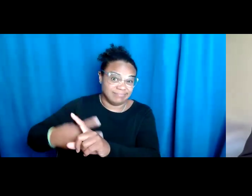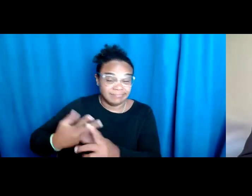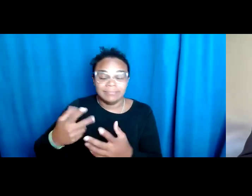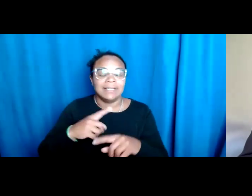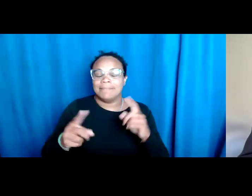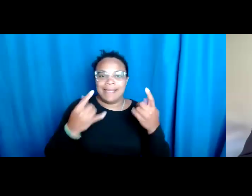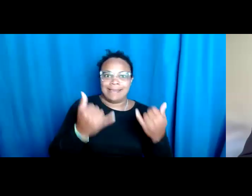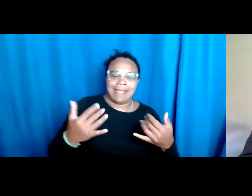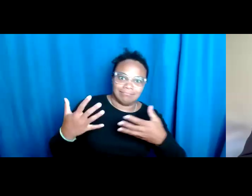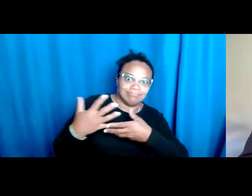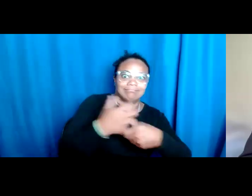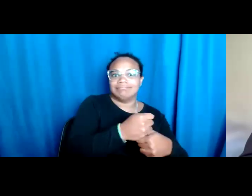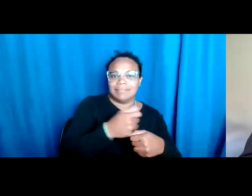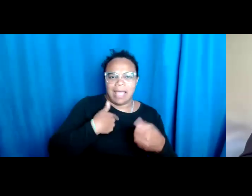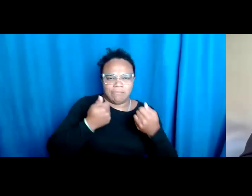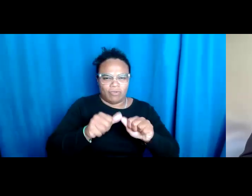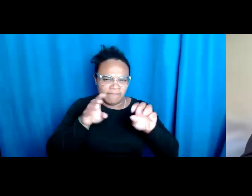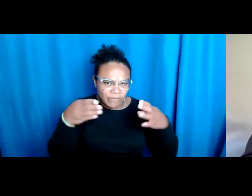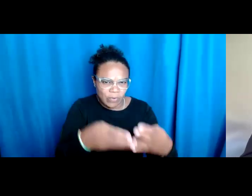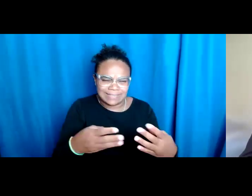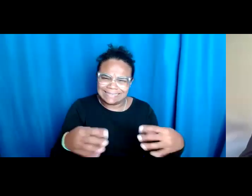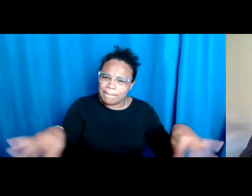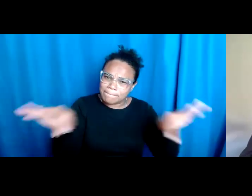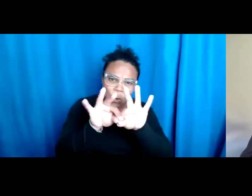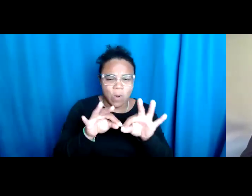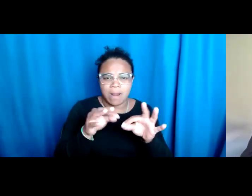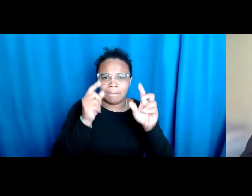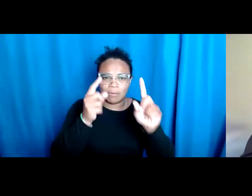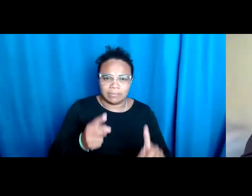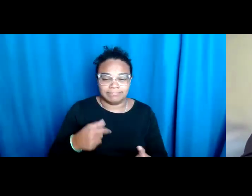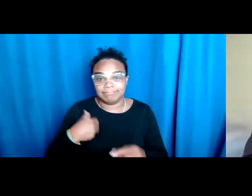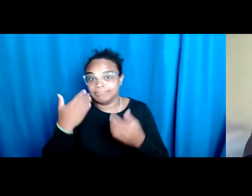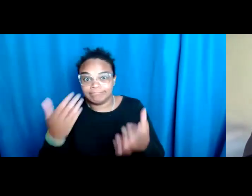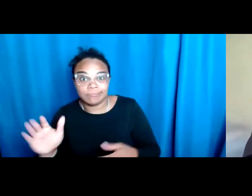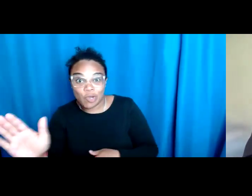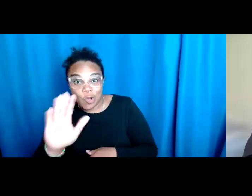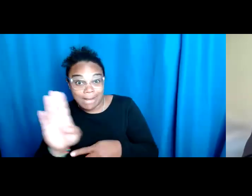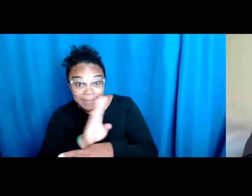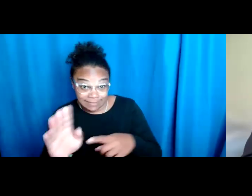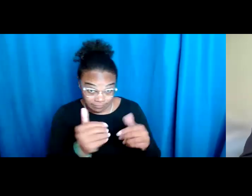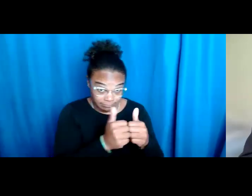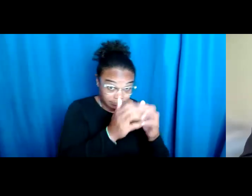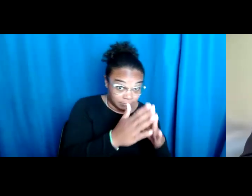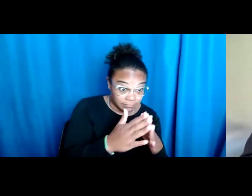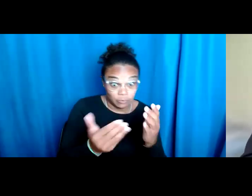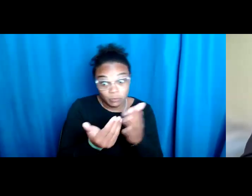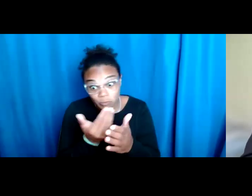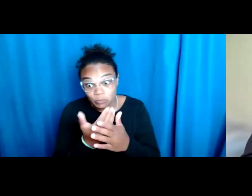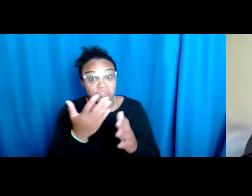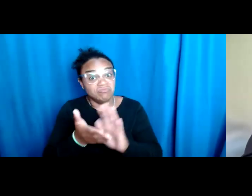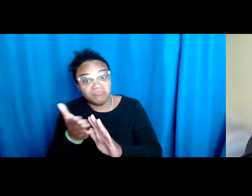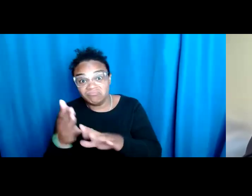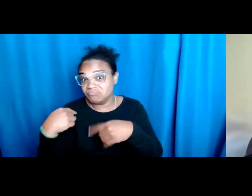on things that I think are very important. I don't know what stages your business may be in, but when it comes to